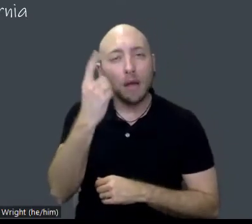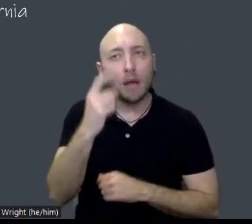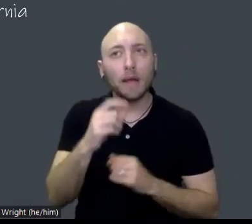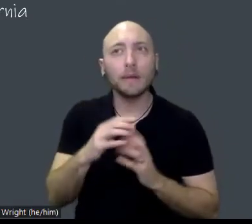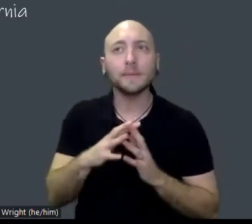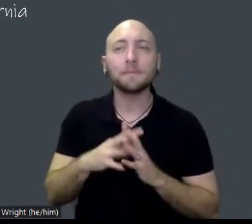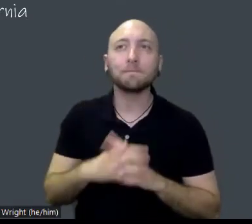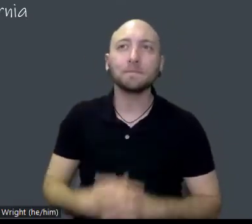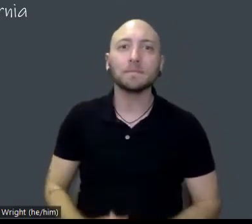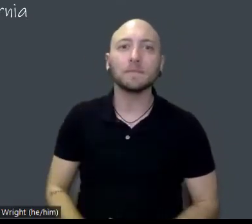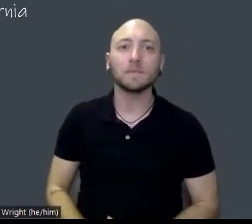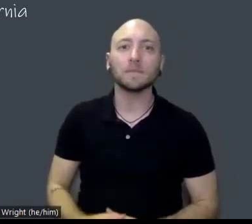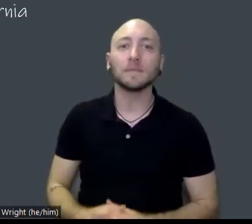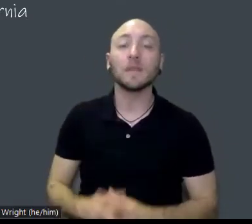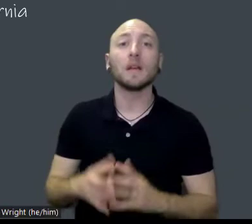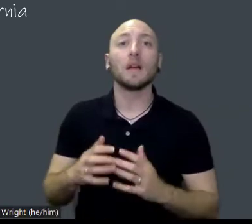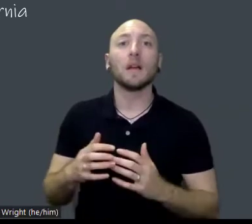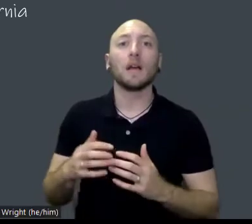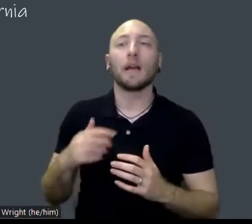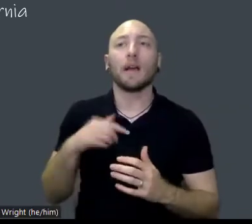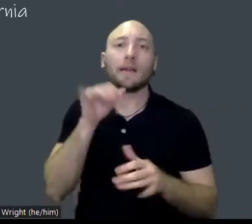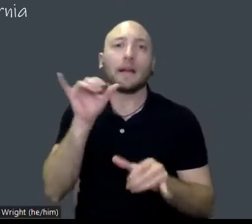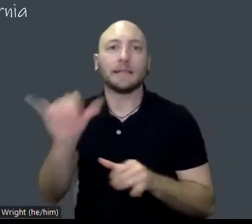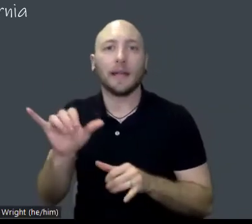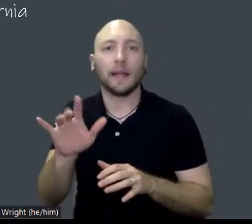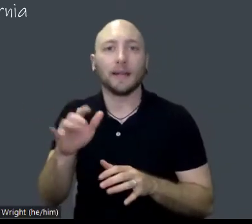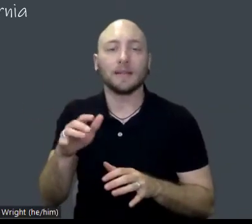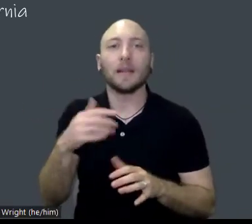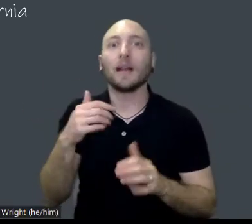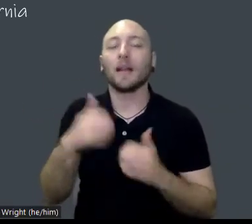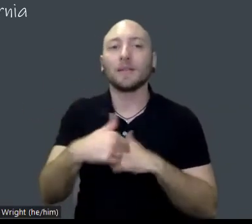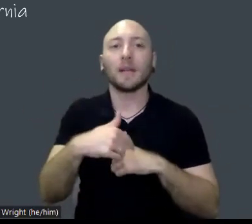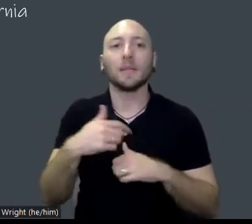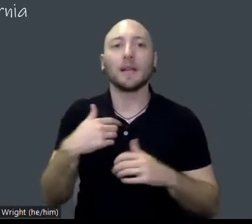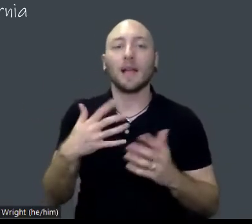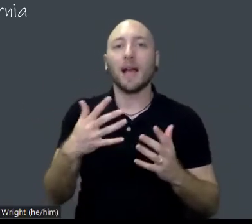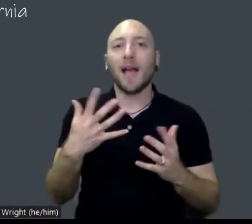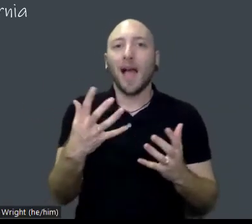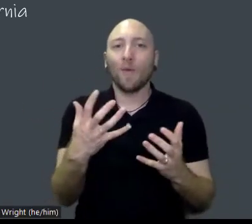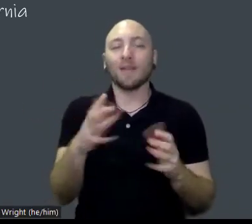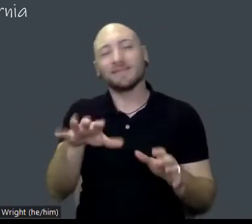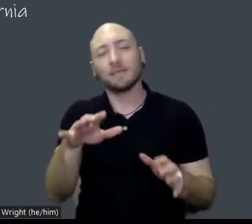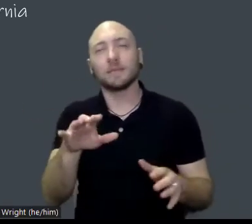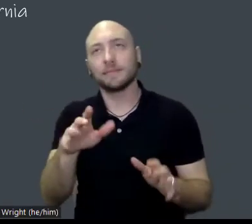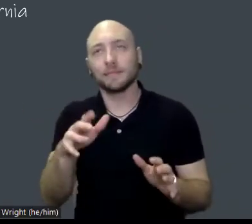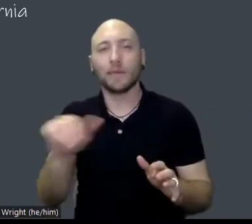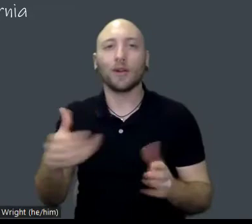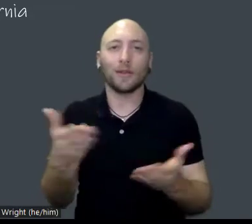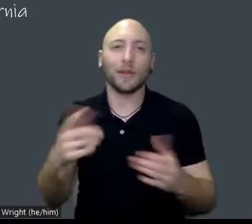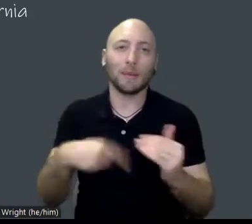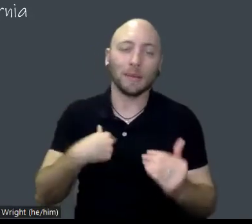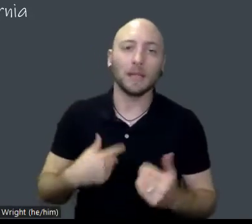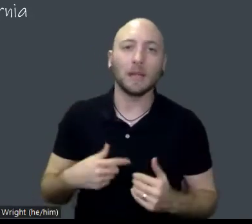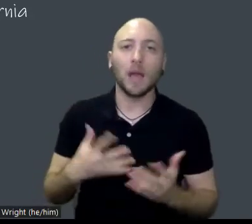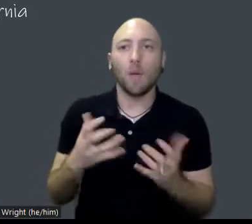what took me out every time, and this is another part of my story, is I always needed someone to like me. Like I needed approval from my